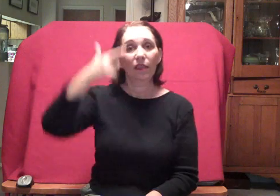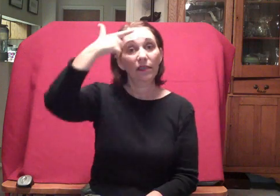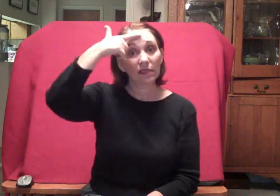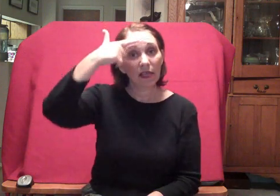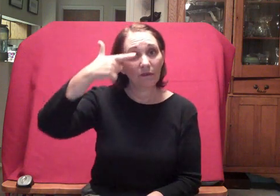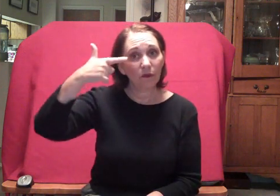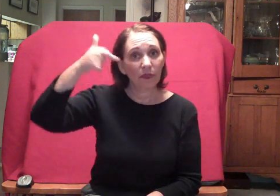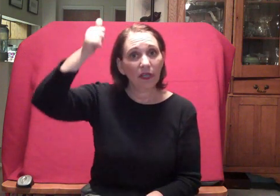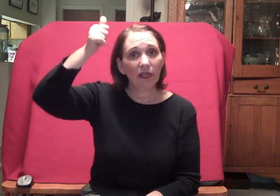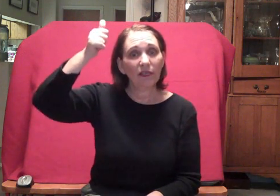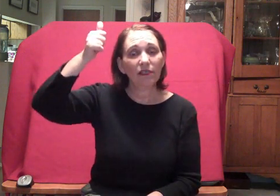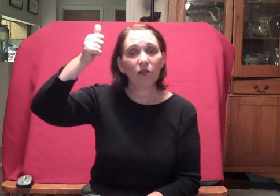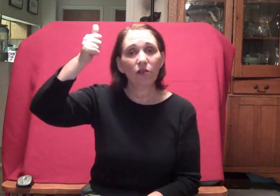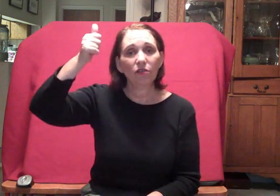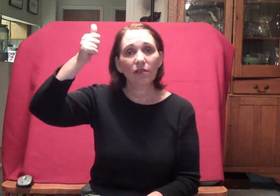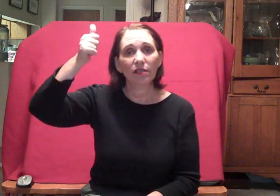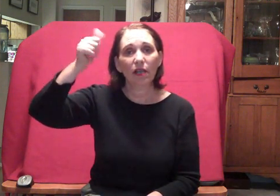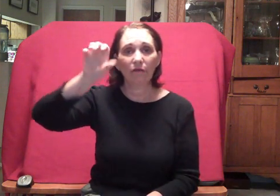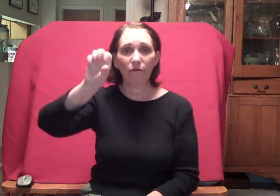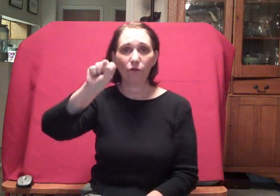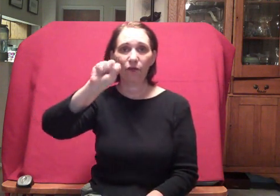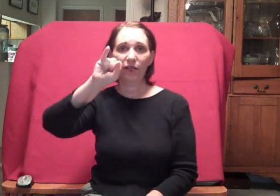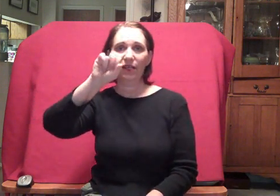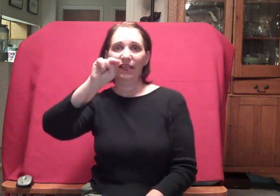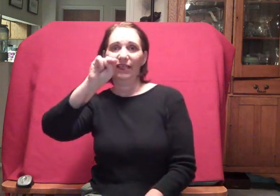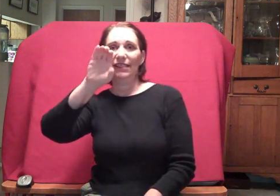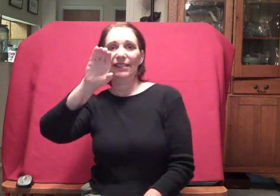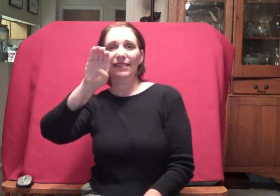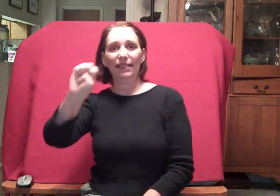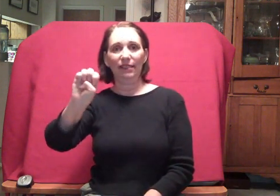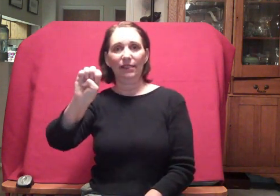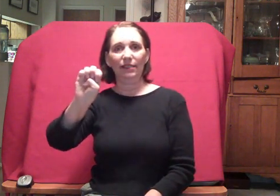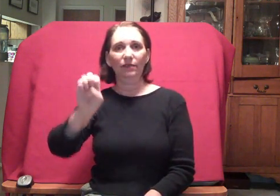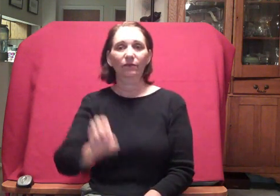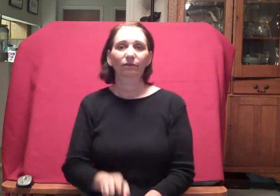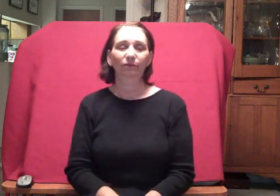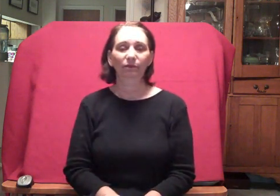This sign for because is also the sign for since.